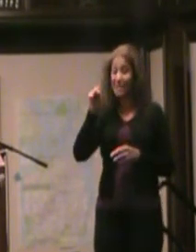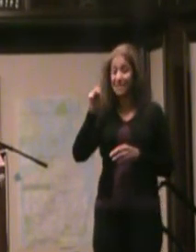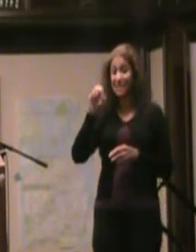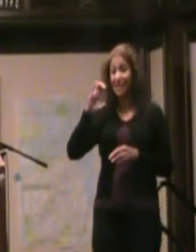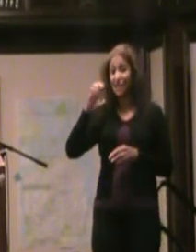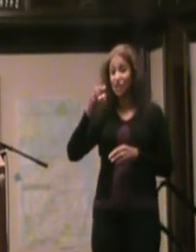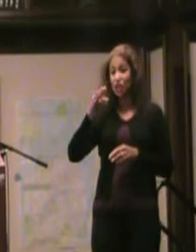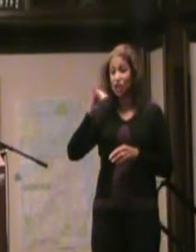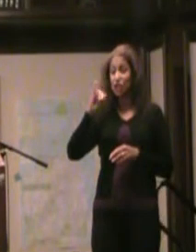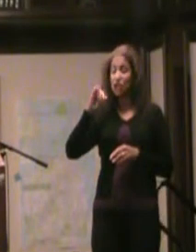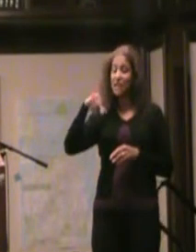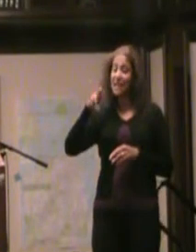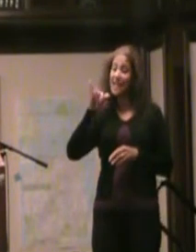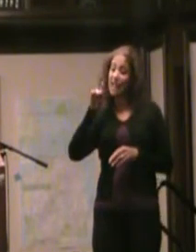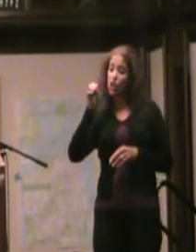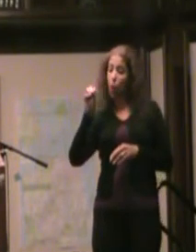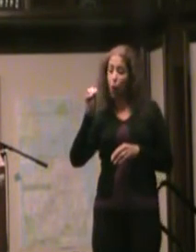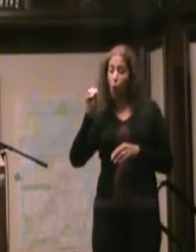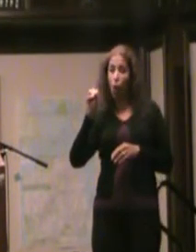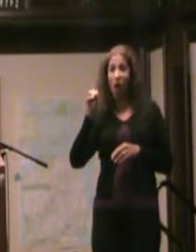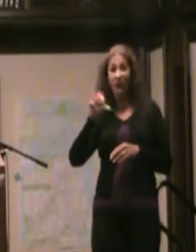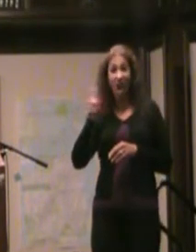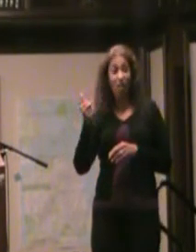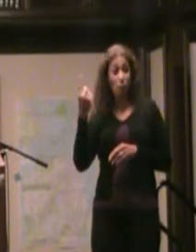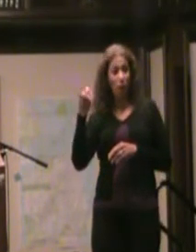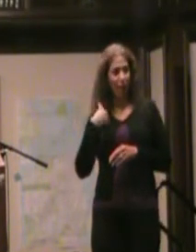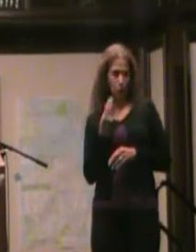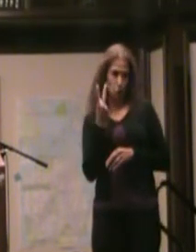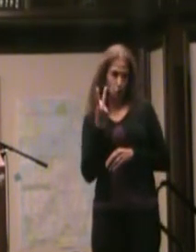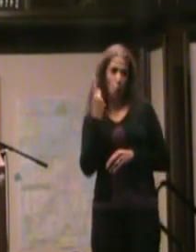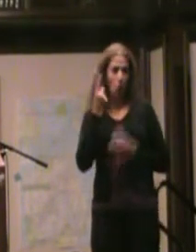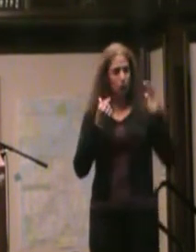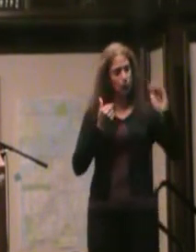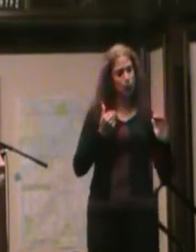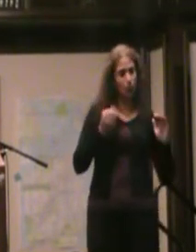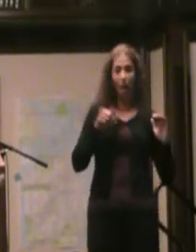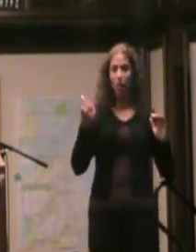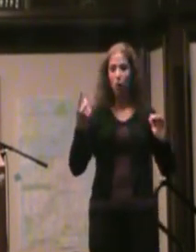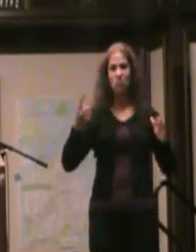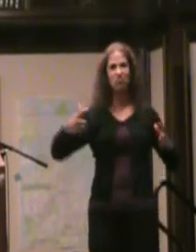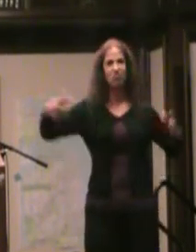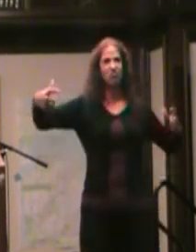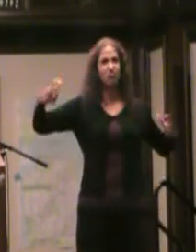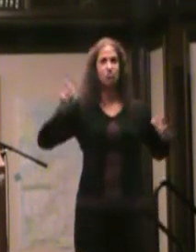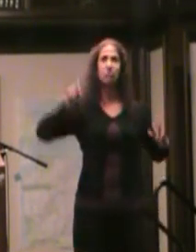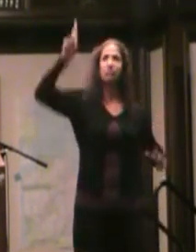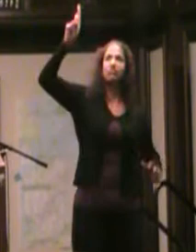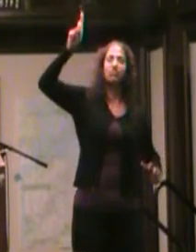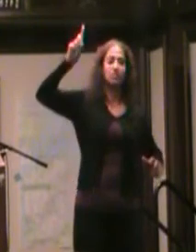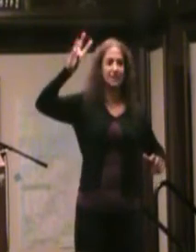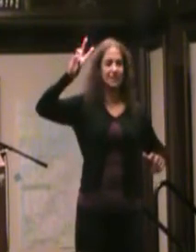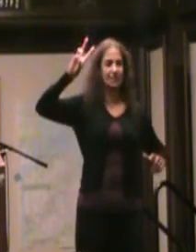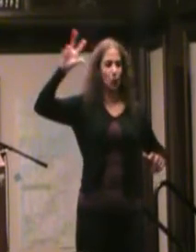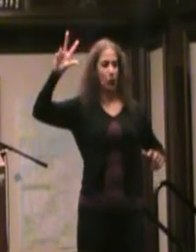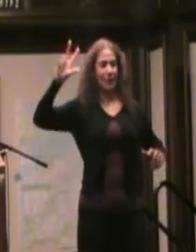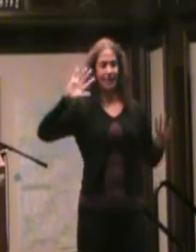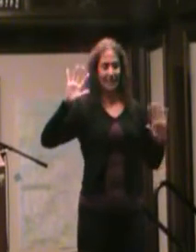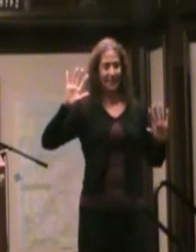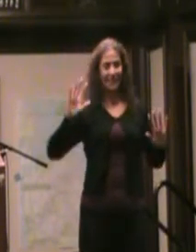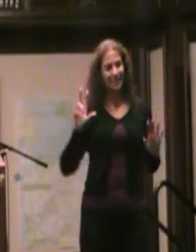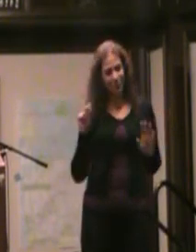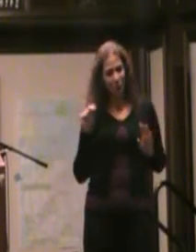it's like, juez chiquito? I don't think so. What we came up with is